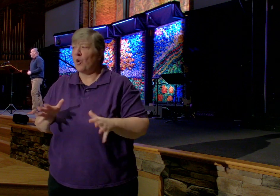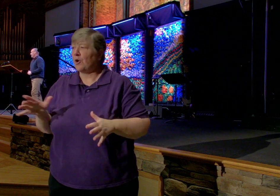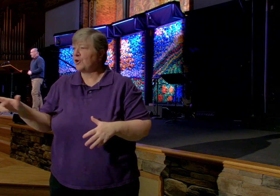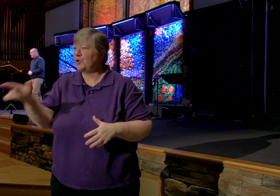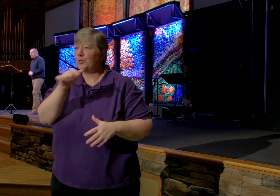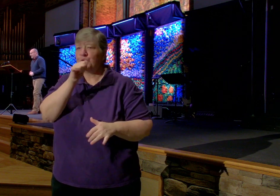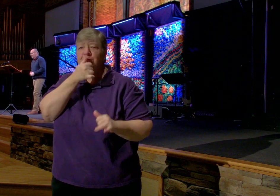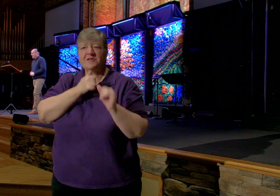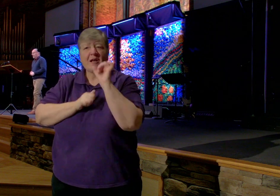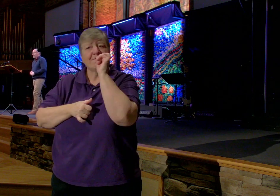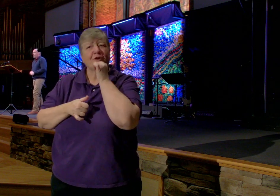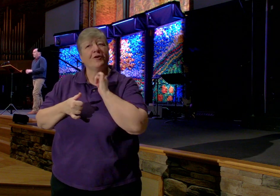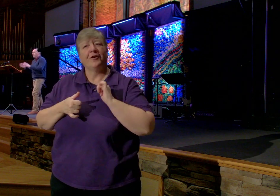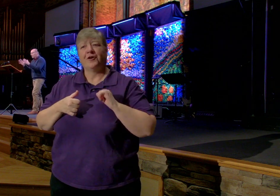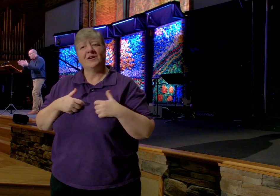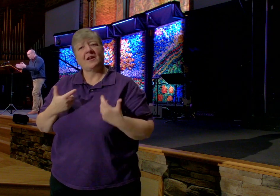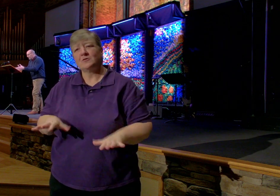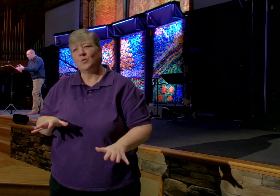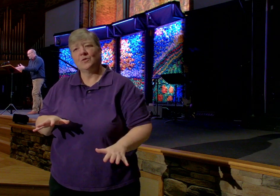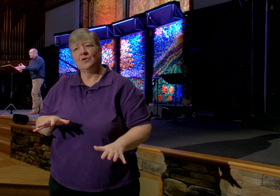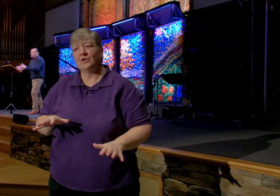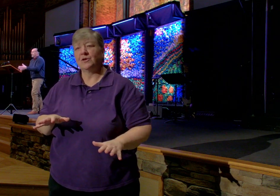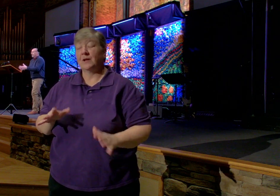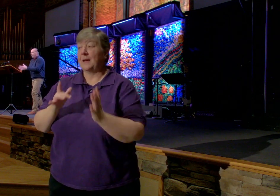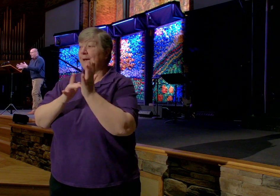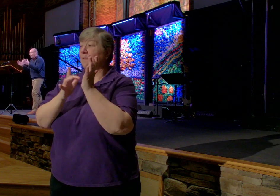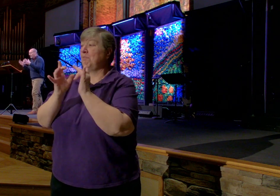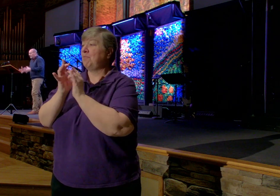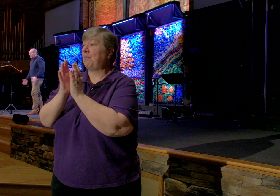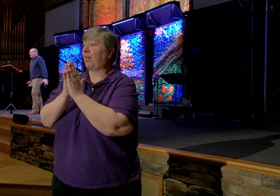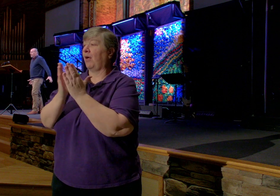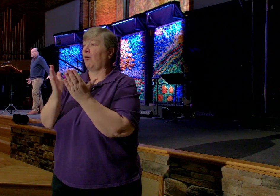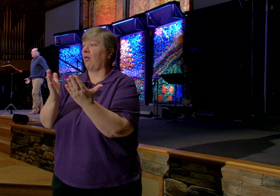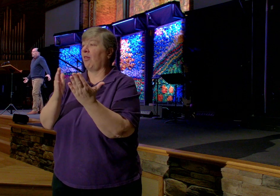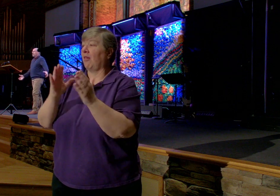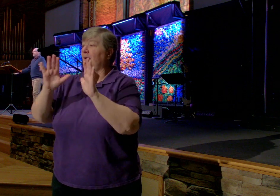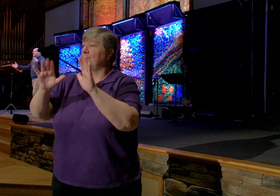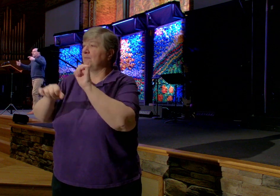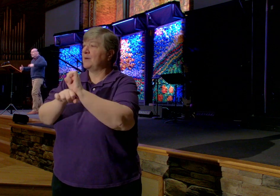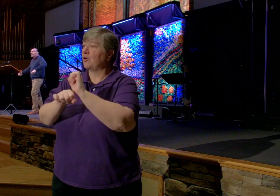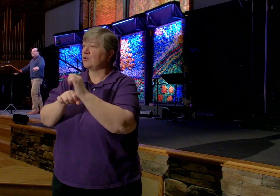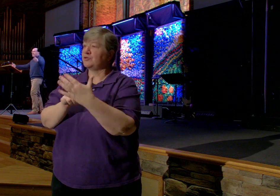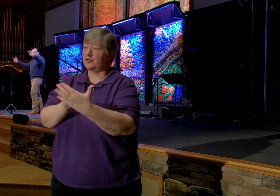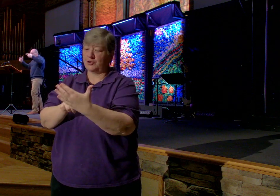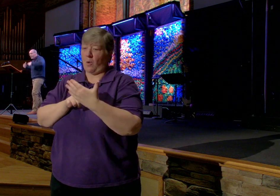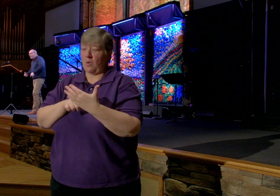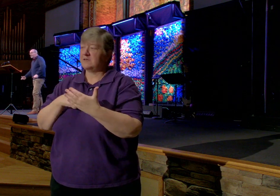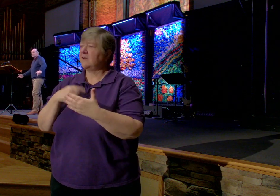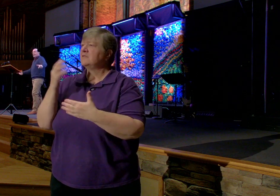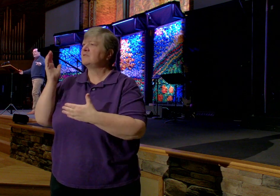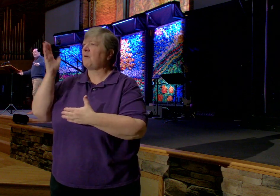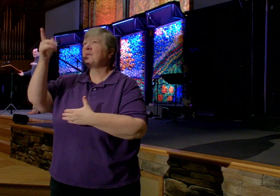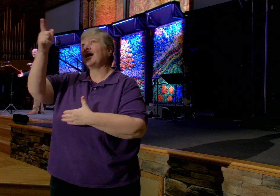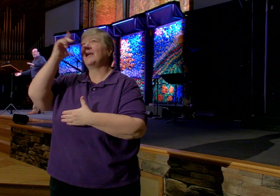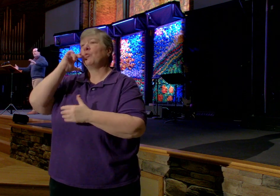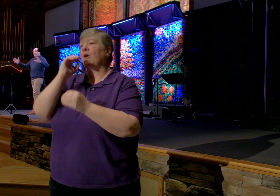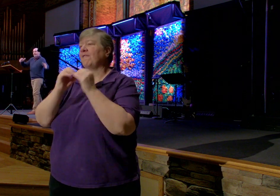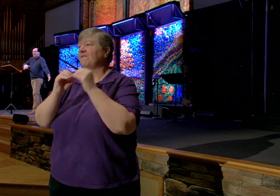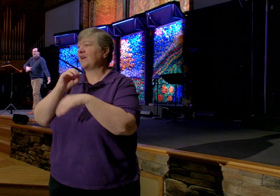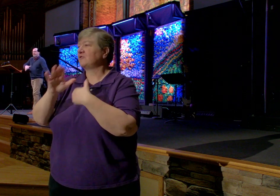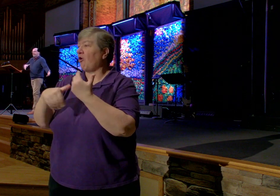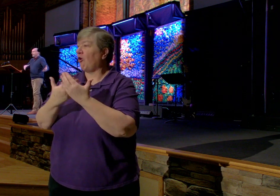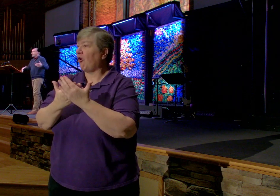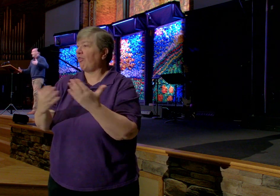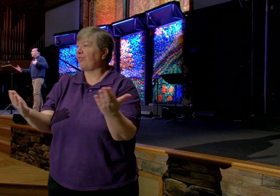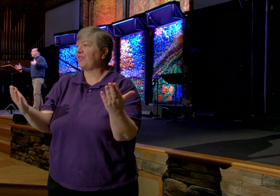than you are. He's not. Biblical miracles are showing us that one day he's going to fix all